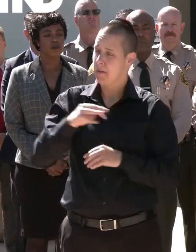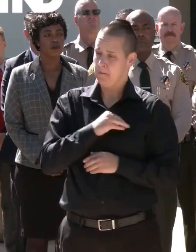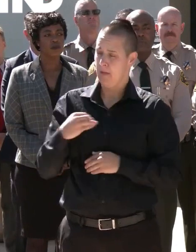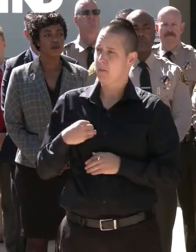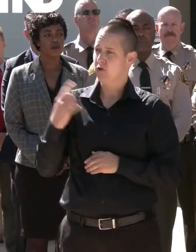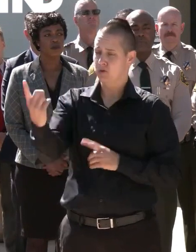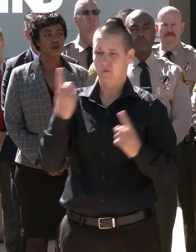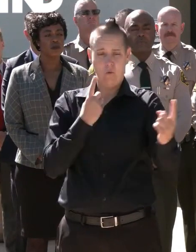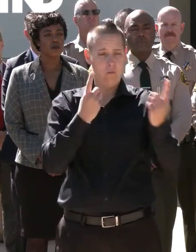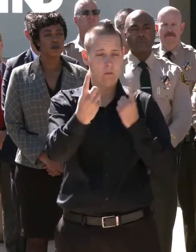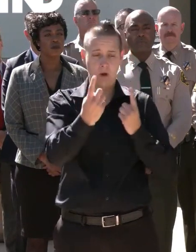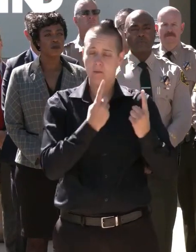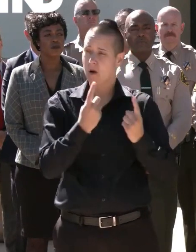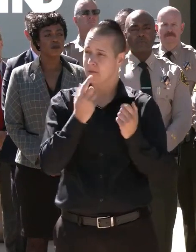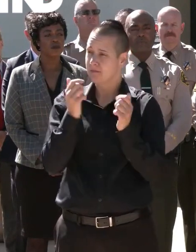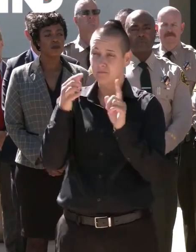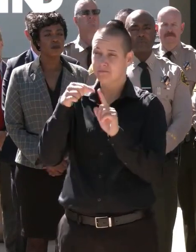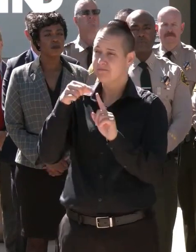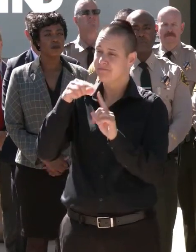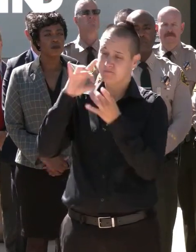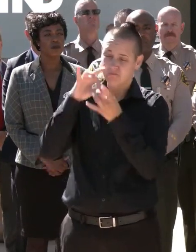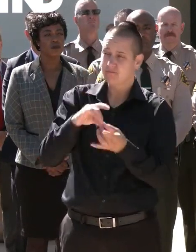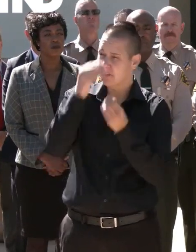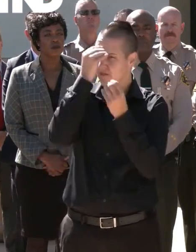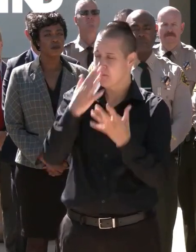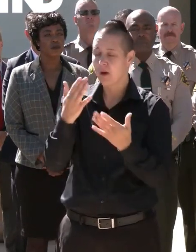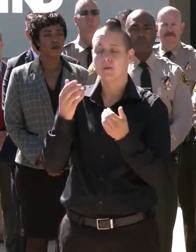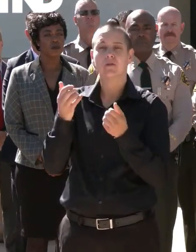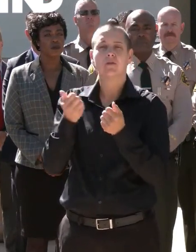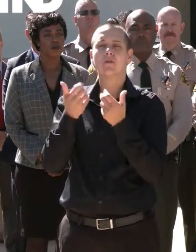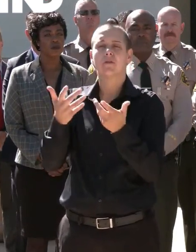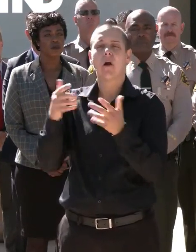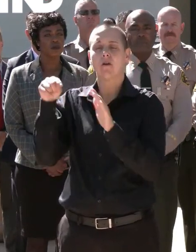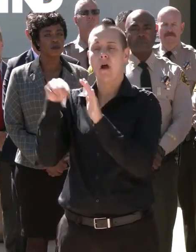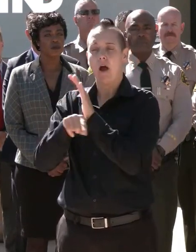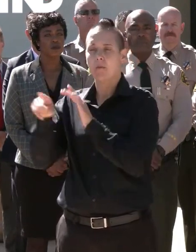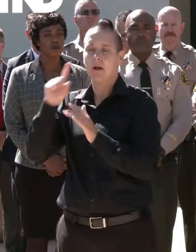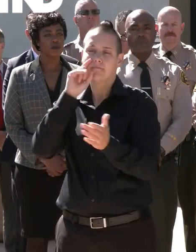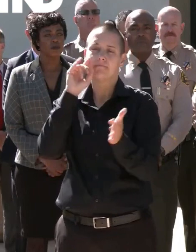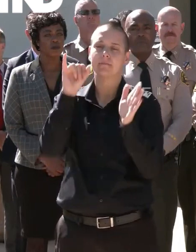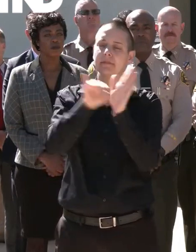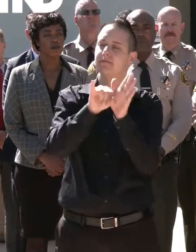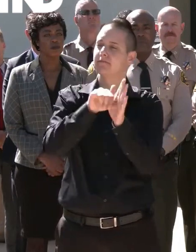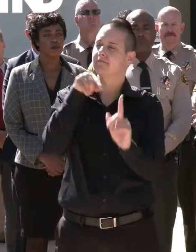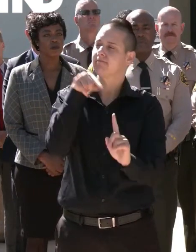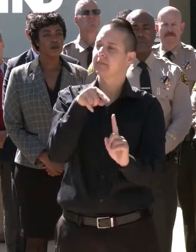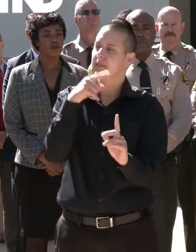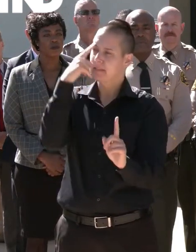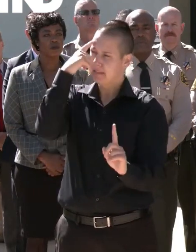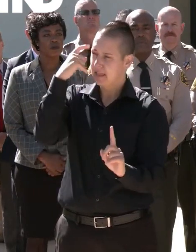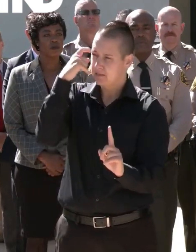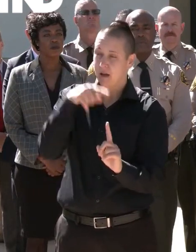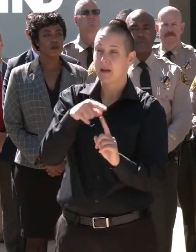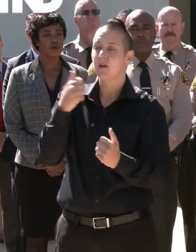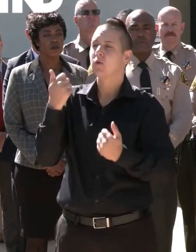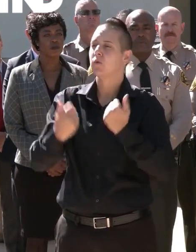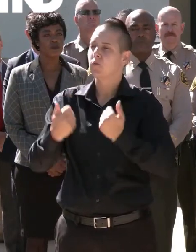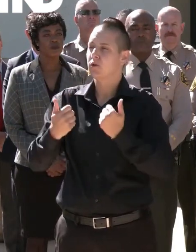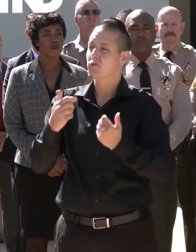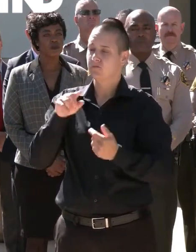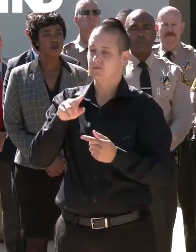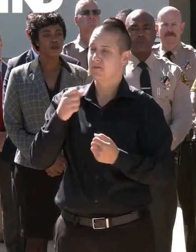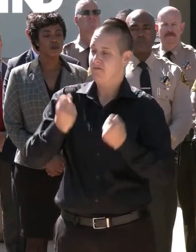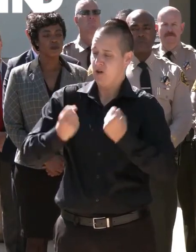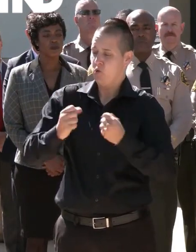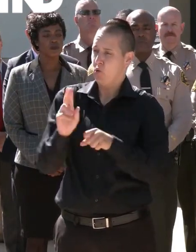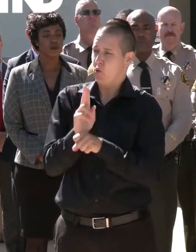members came forward with information which led homicide detectives to identify the suspect and the vehicle used in the